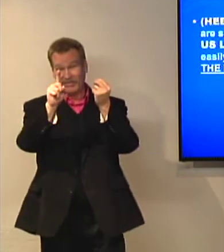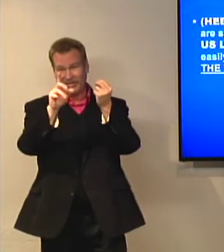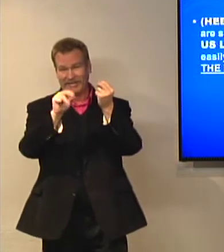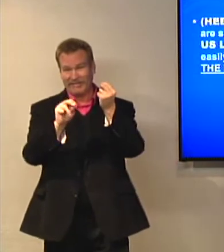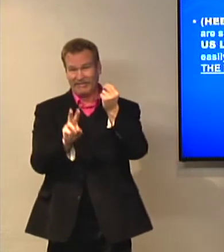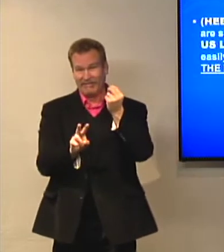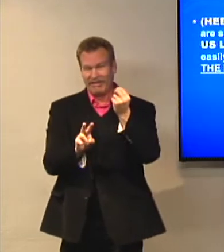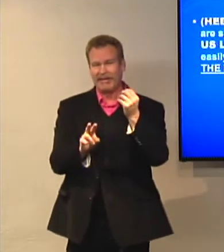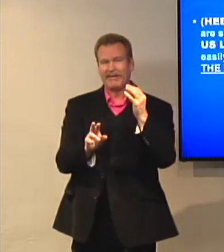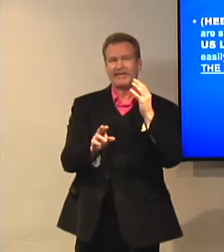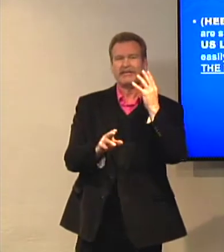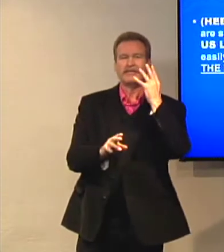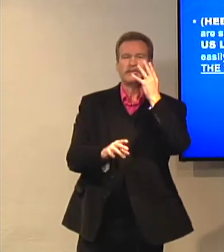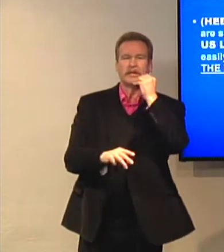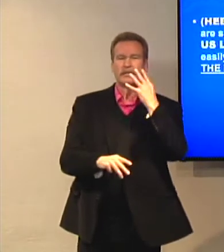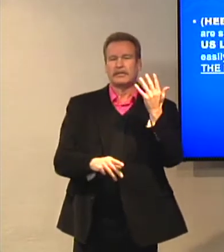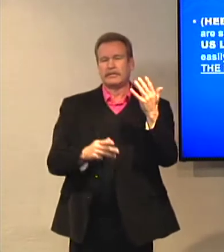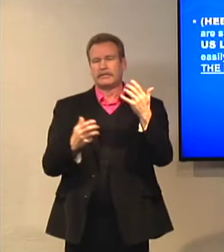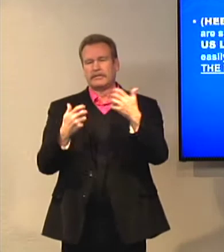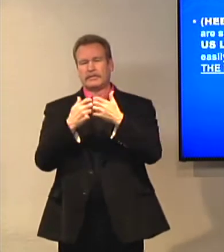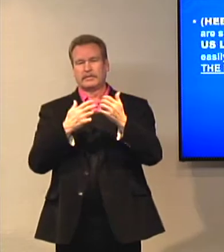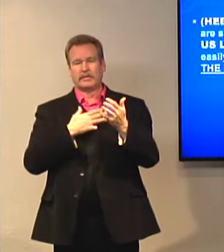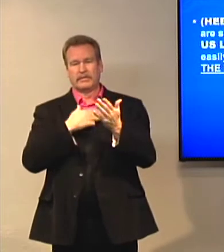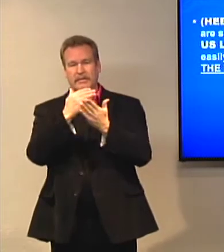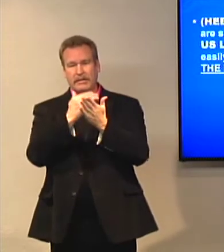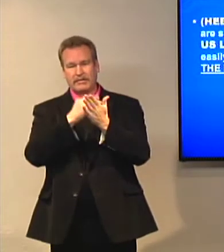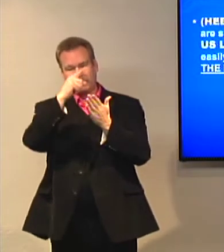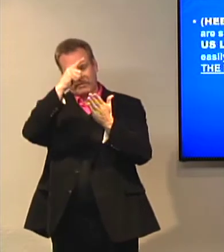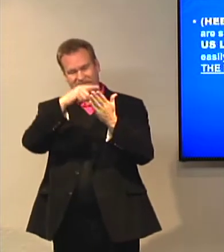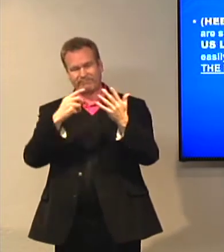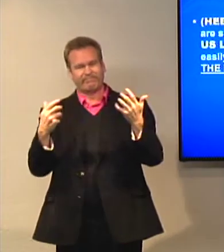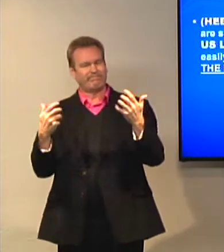In Hebrews chapter 11, chapter 12, verse 1,